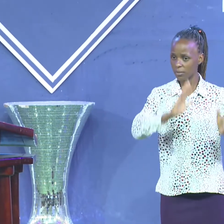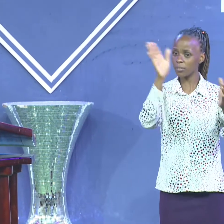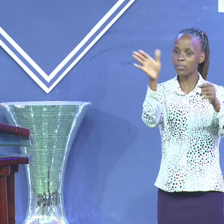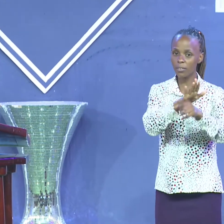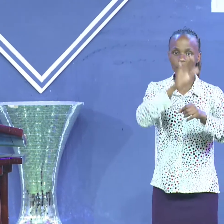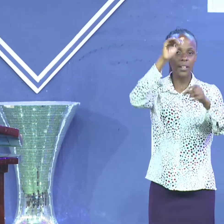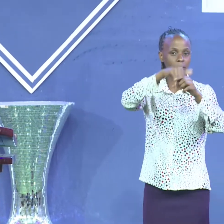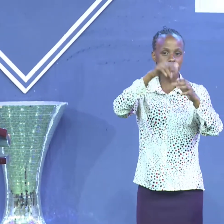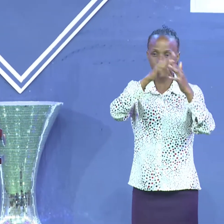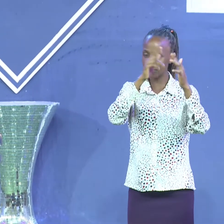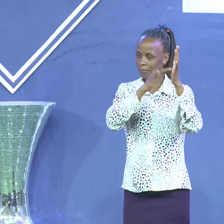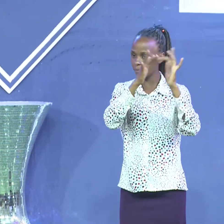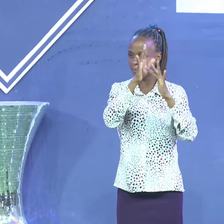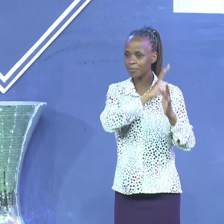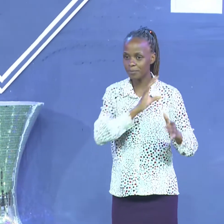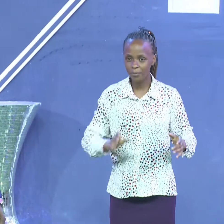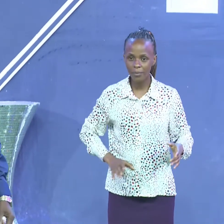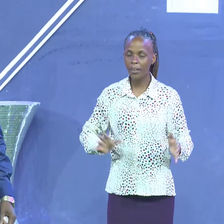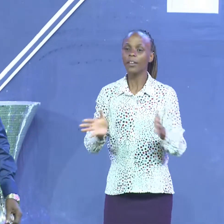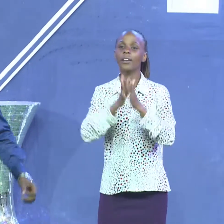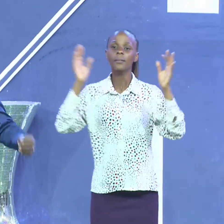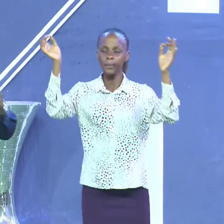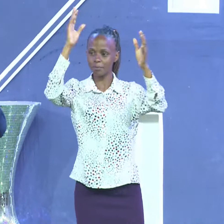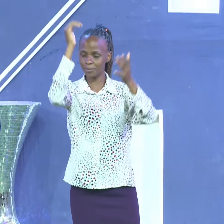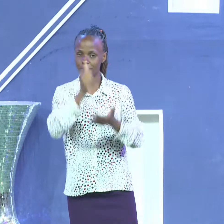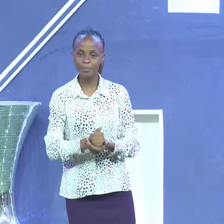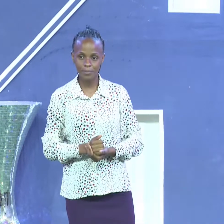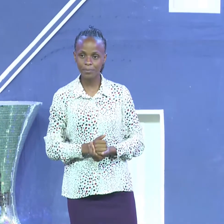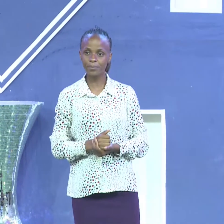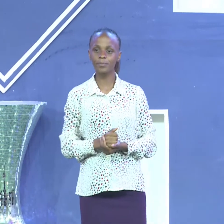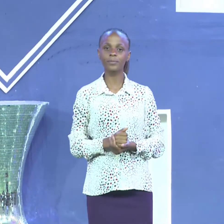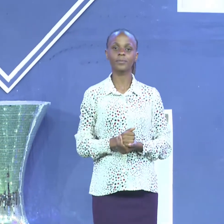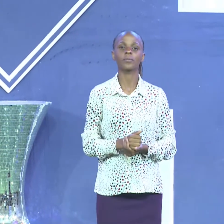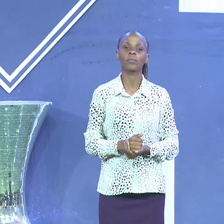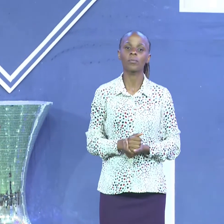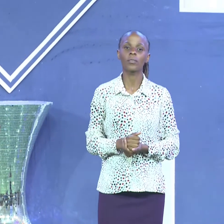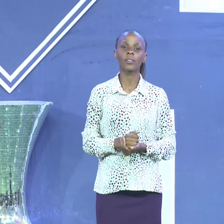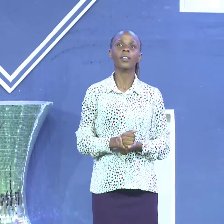it. In Jesus' name. Hallelujah. Amen.